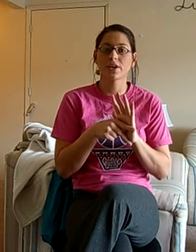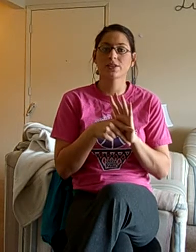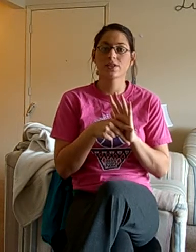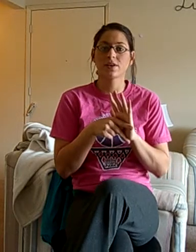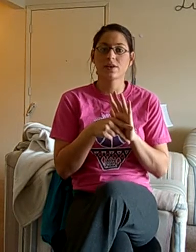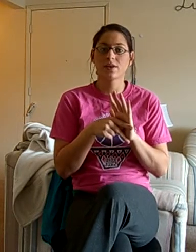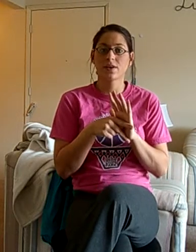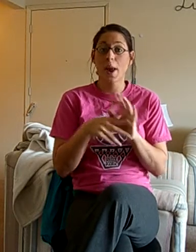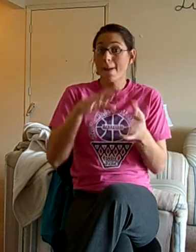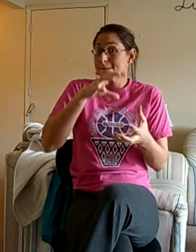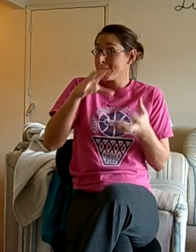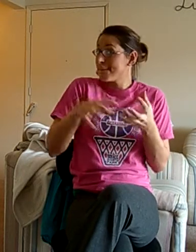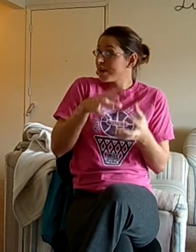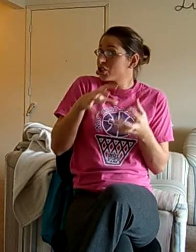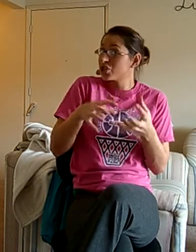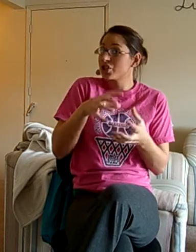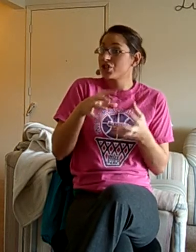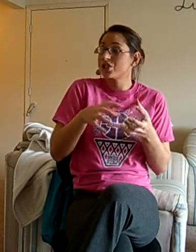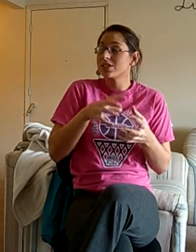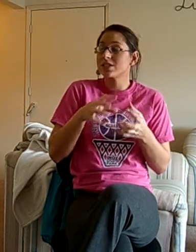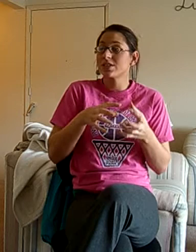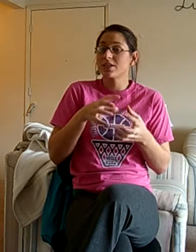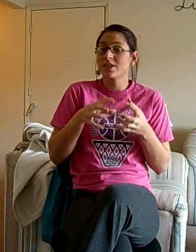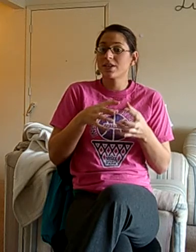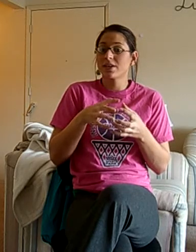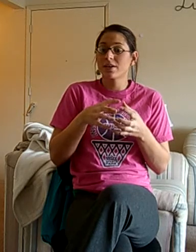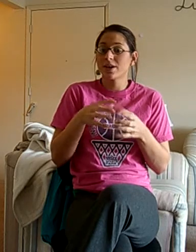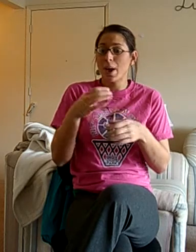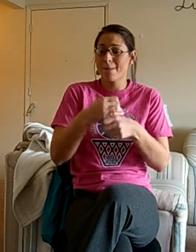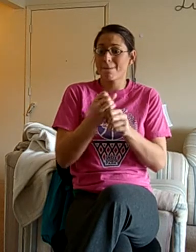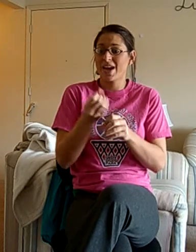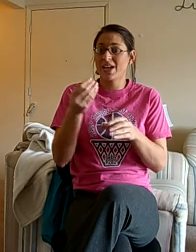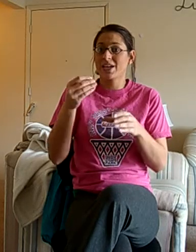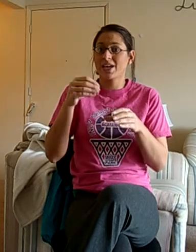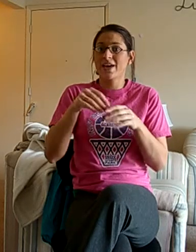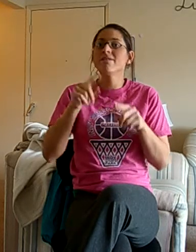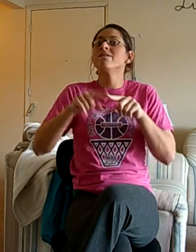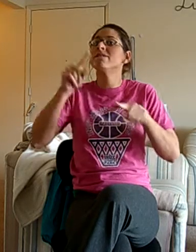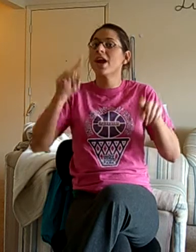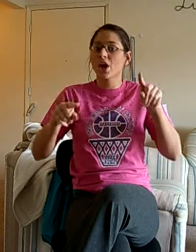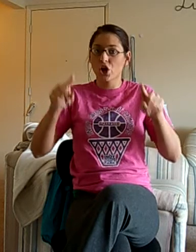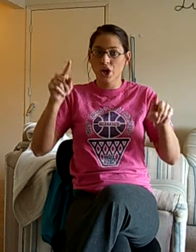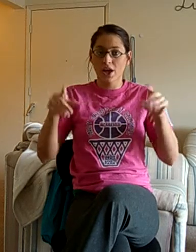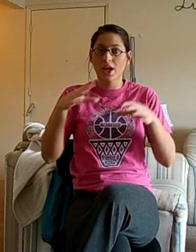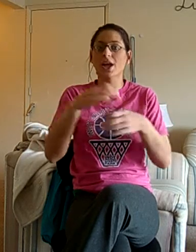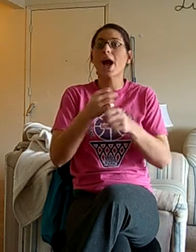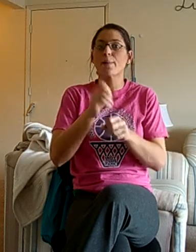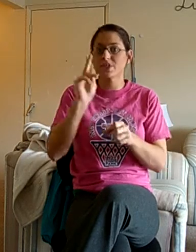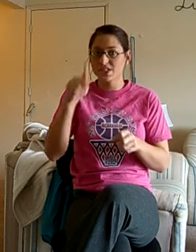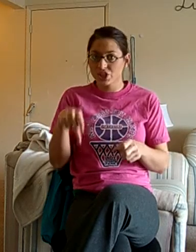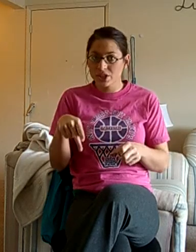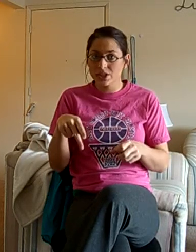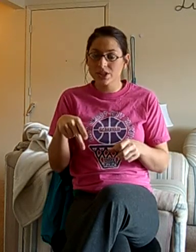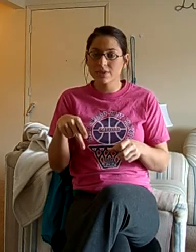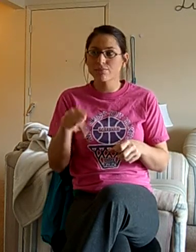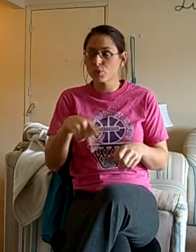Mixtures, on the other hand, since they are made in varying compositions, varying proportions, will have